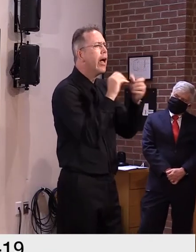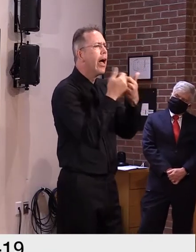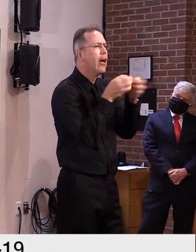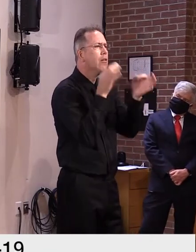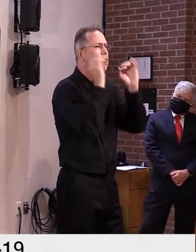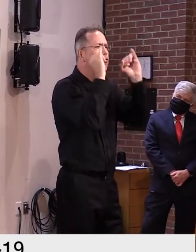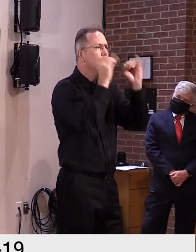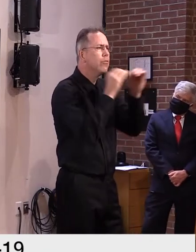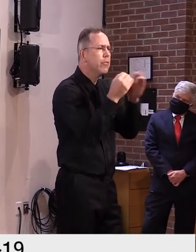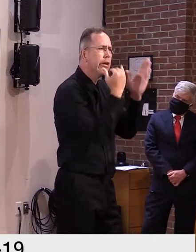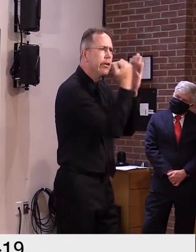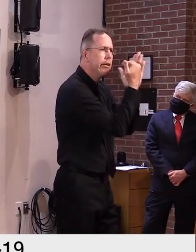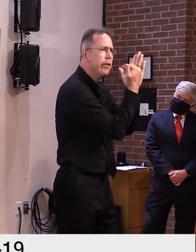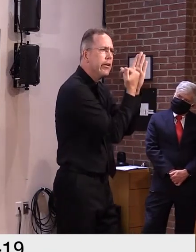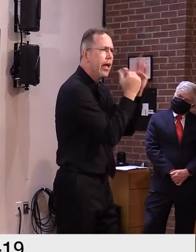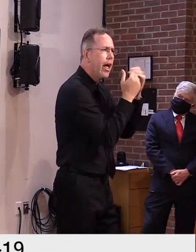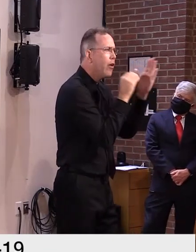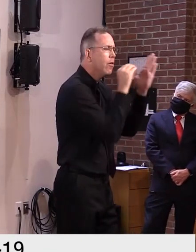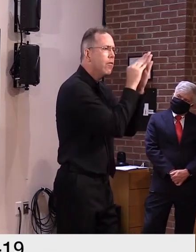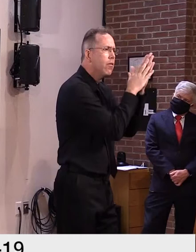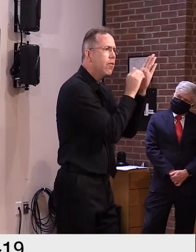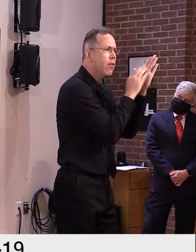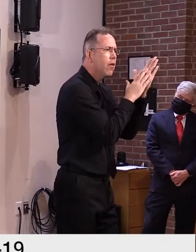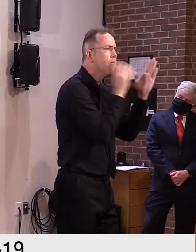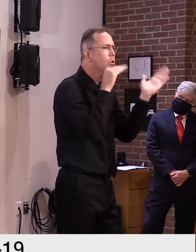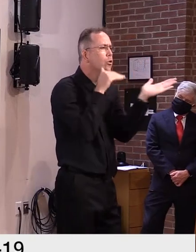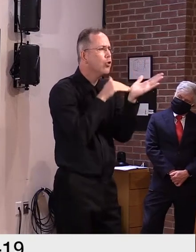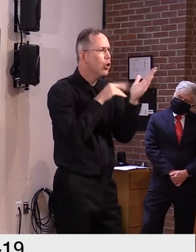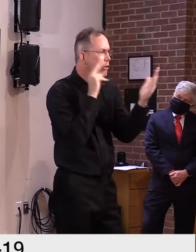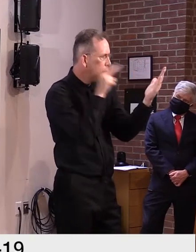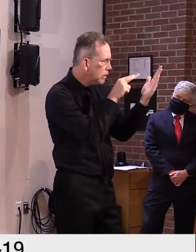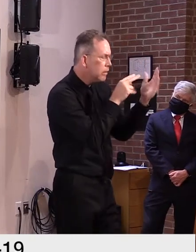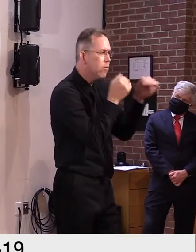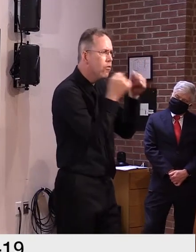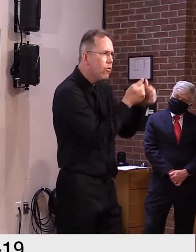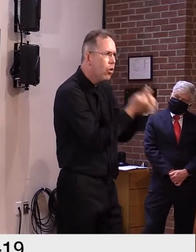physicians to really understand how to fill a death certificate out,